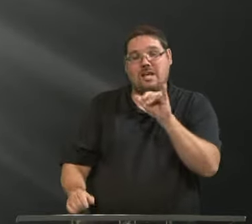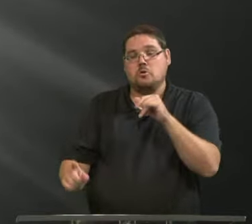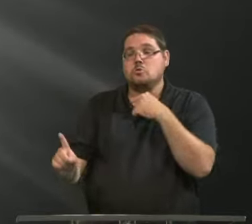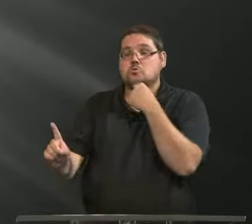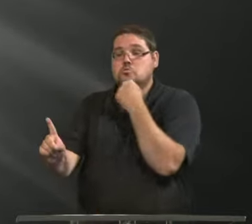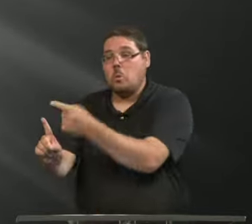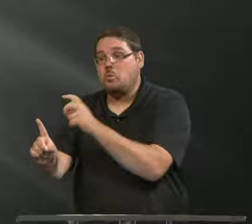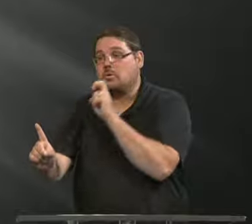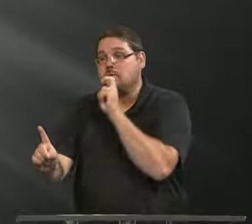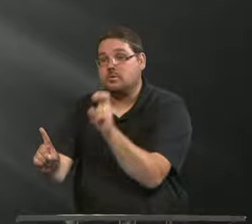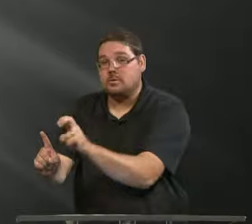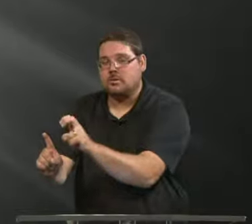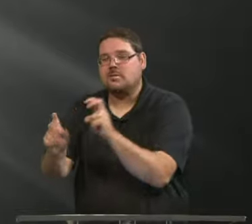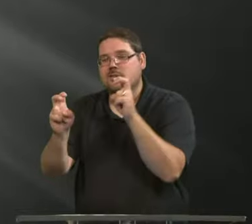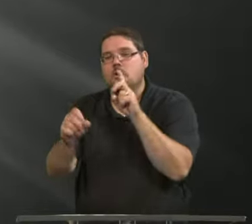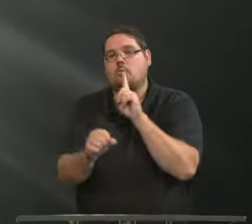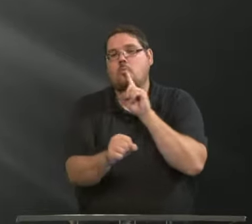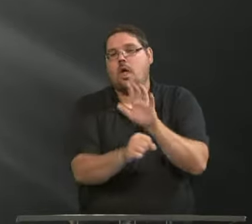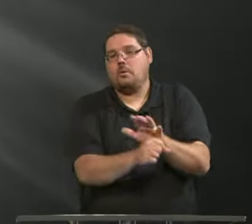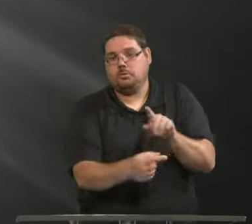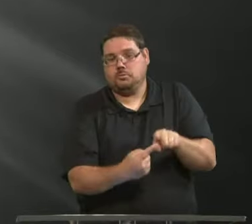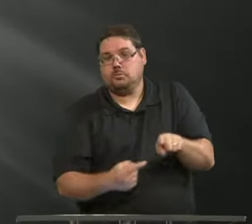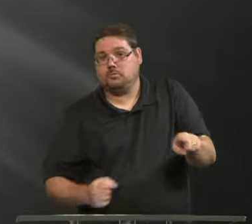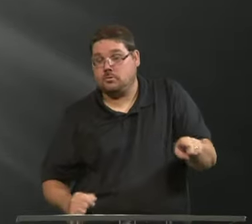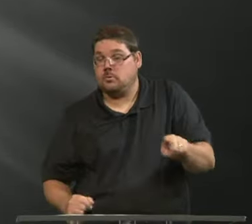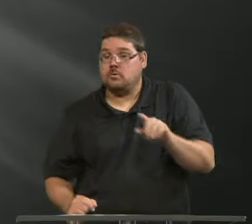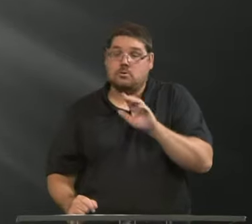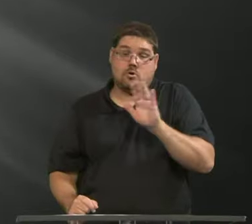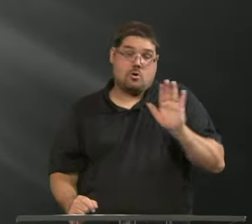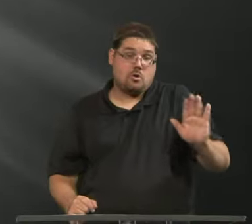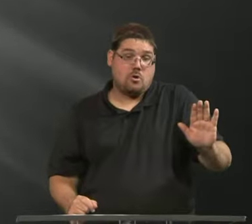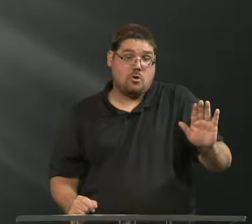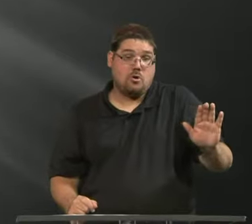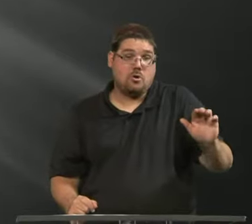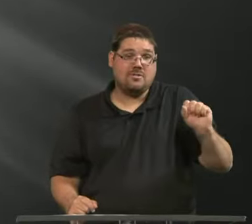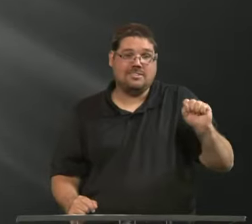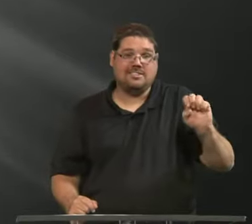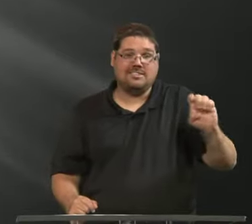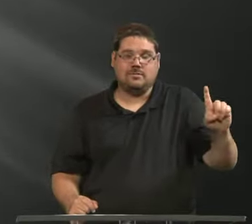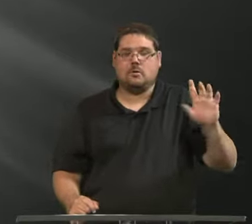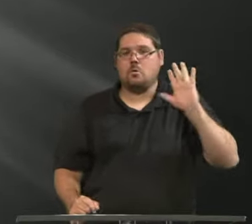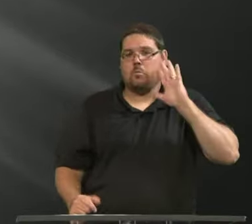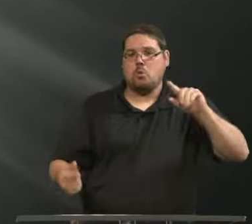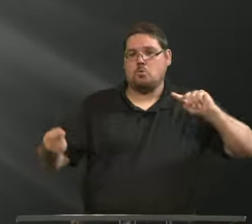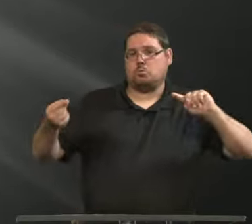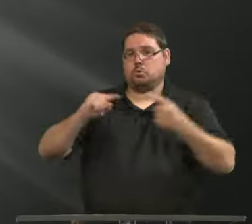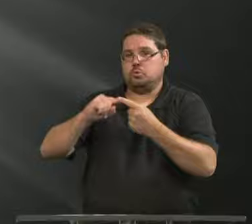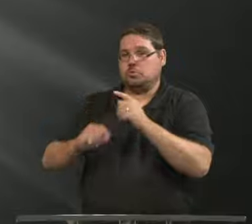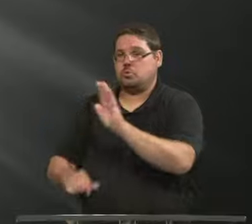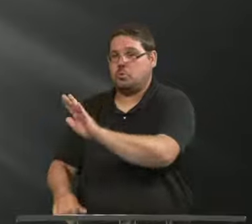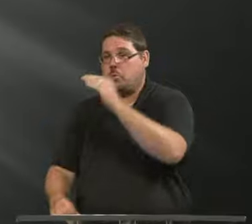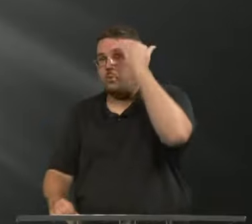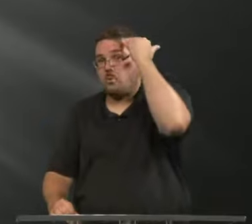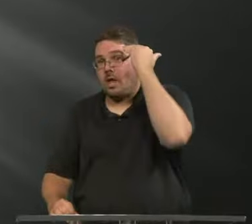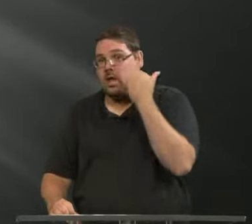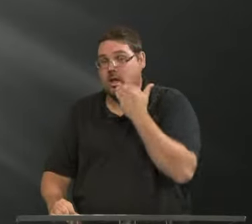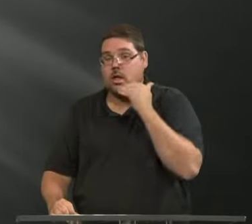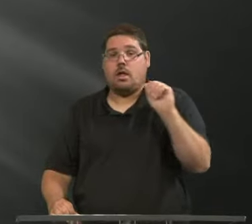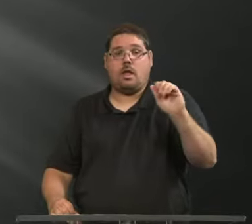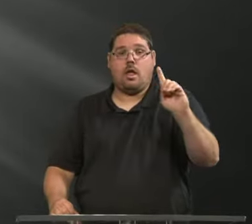her Eve. And that's the promise that God gave to Eve, that your seed would